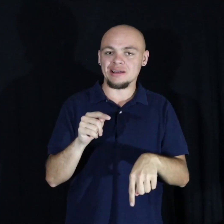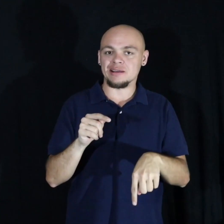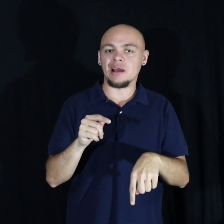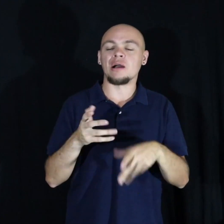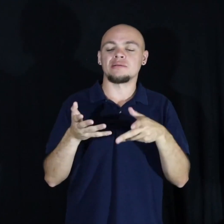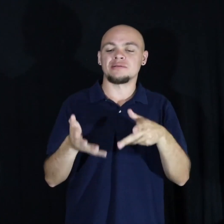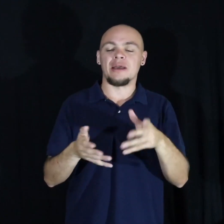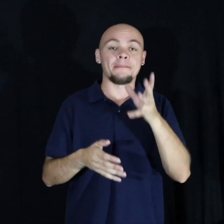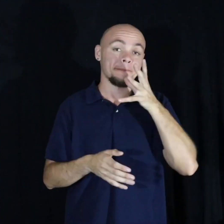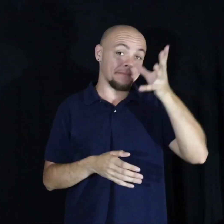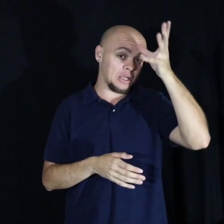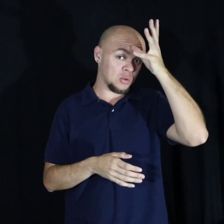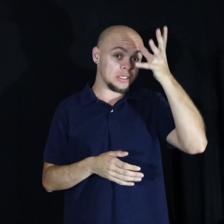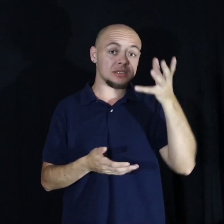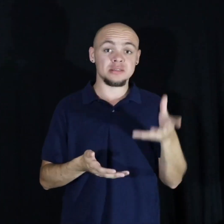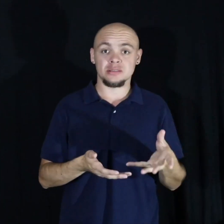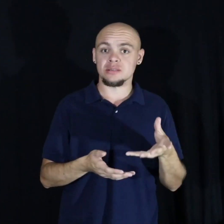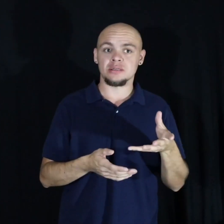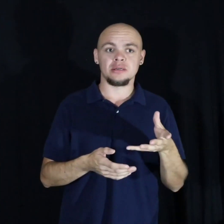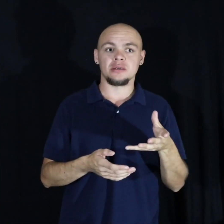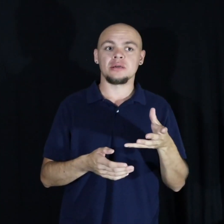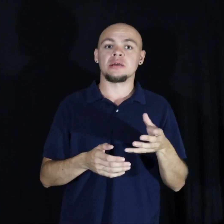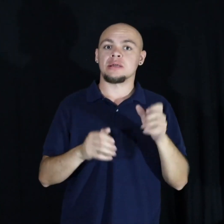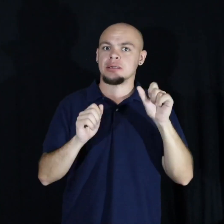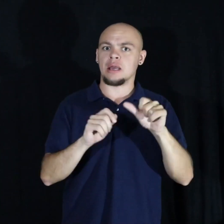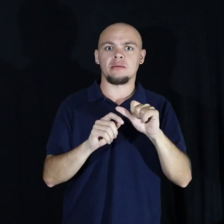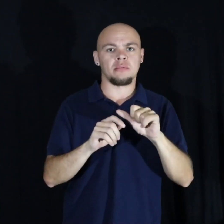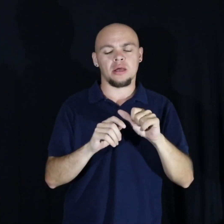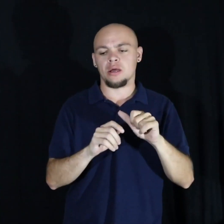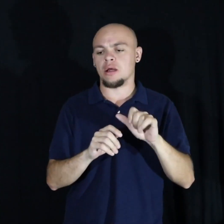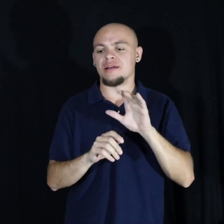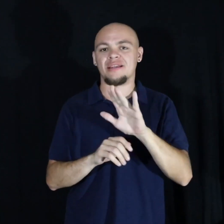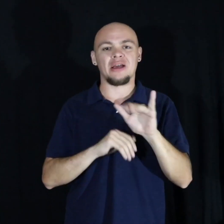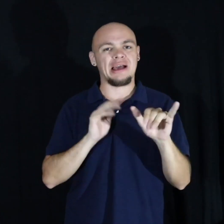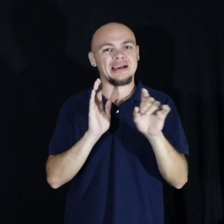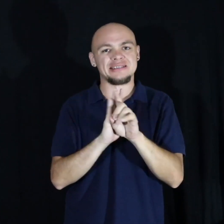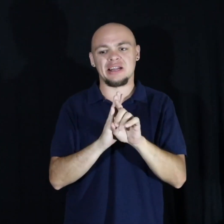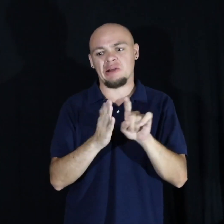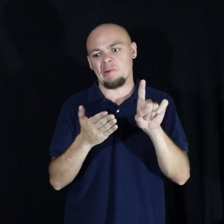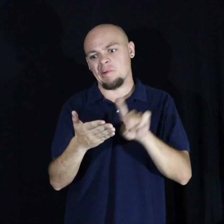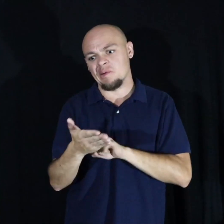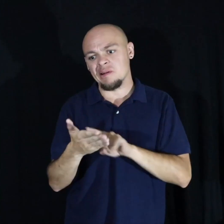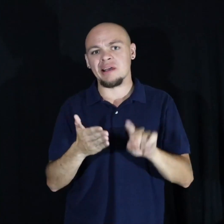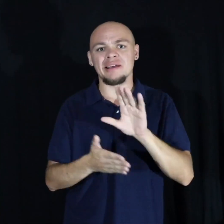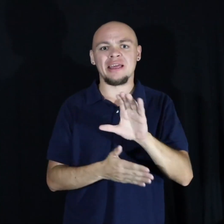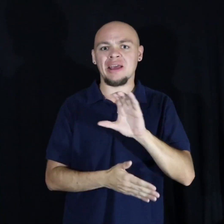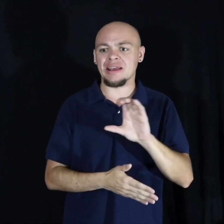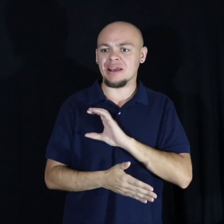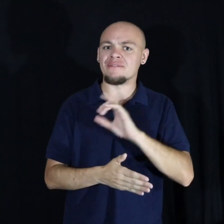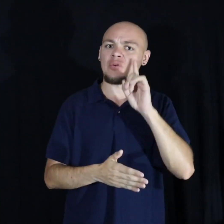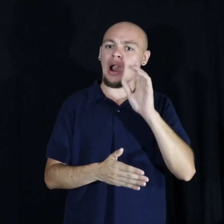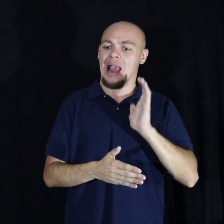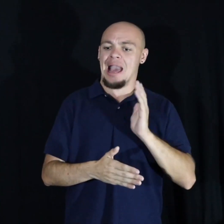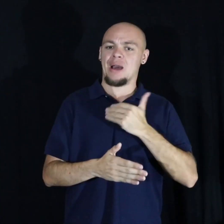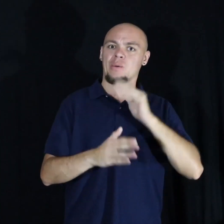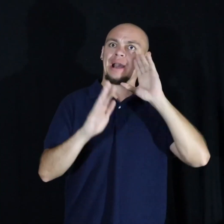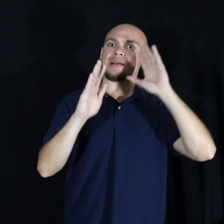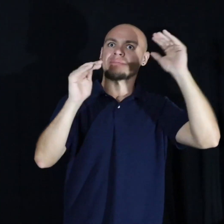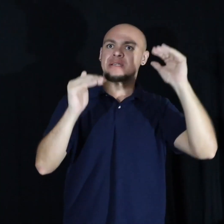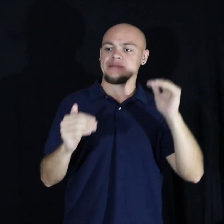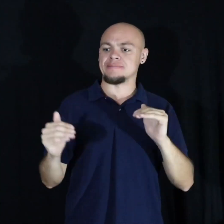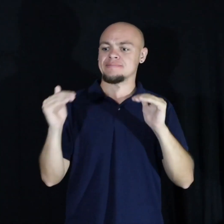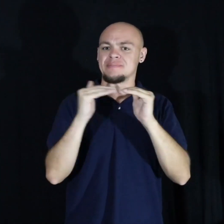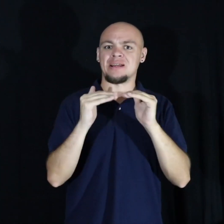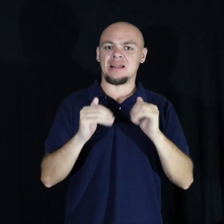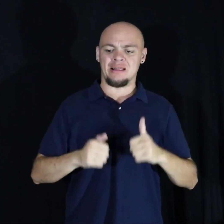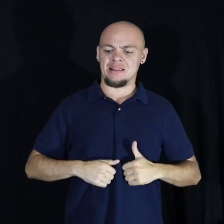As parents, one can go overboard, stripping away a child's identity and character to meet our own expectations for a life we cannot